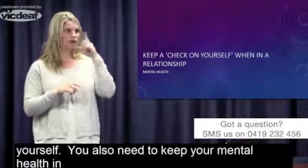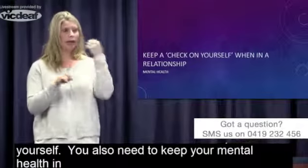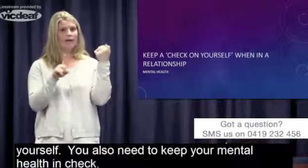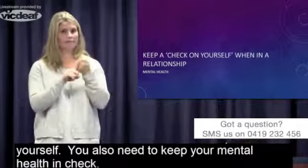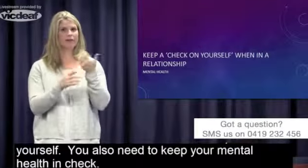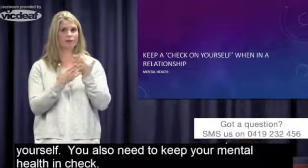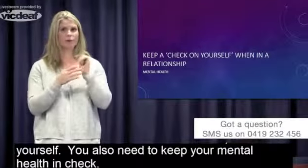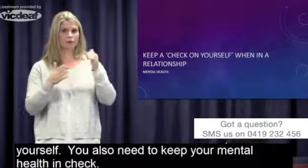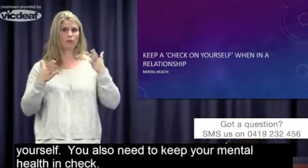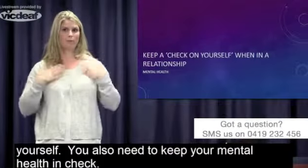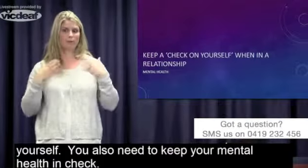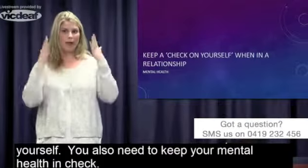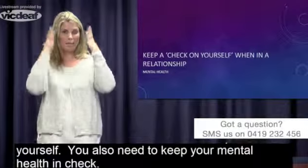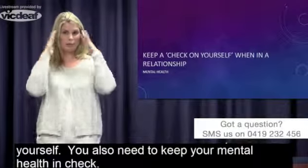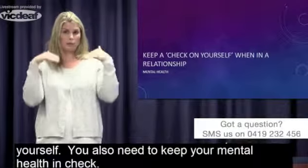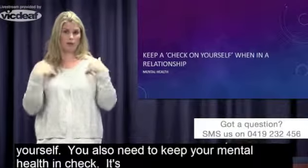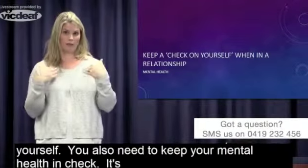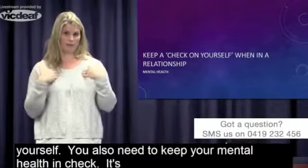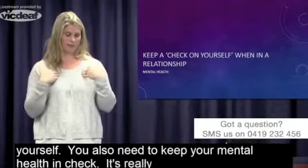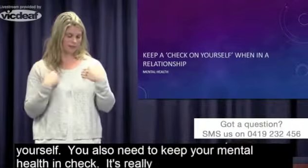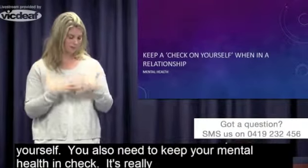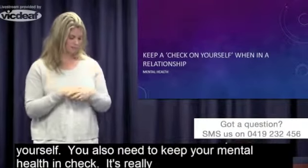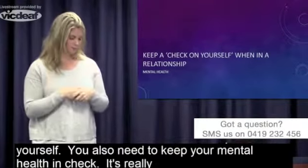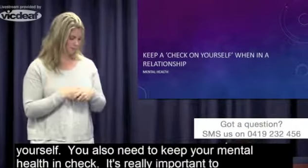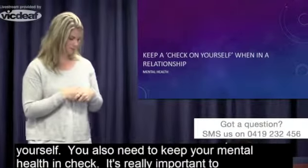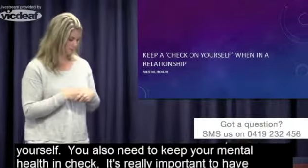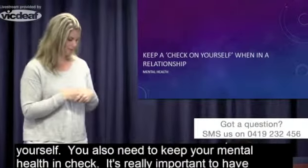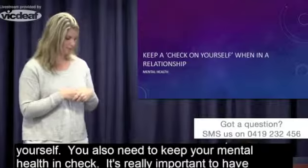It's really important to have a healthy relationship because that will impact on your mental health.